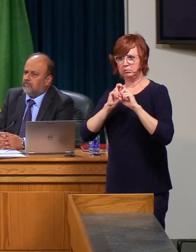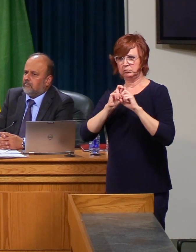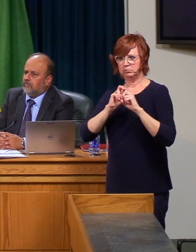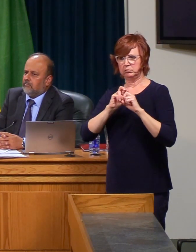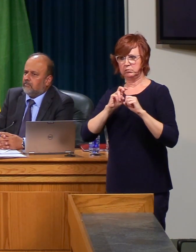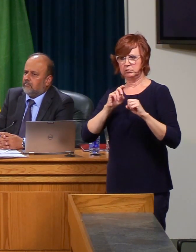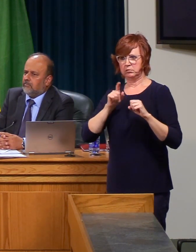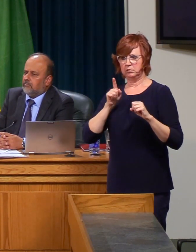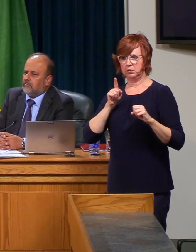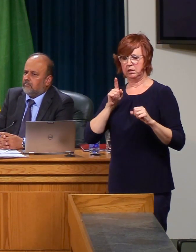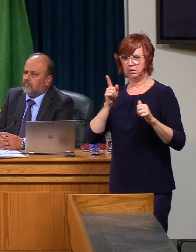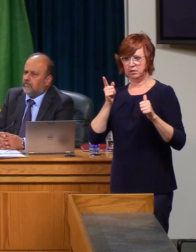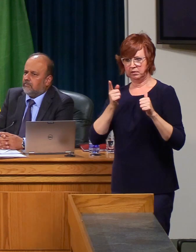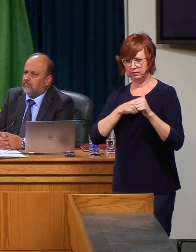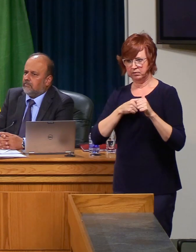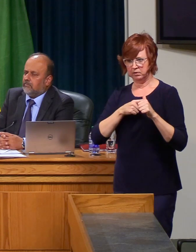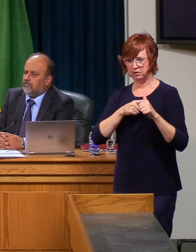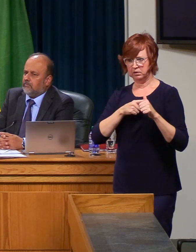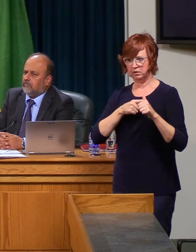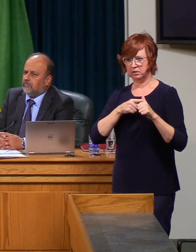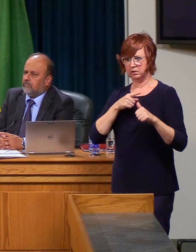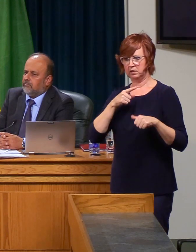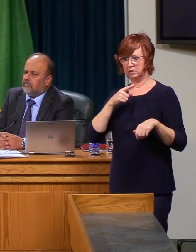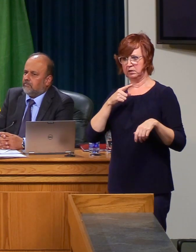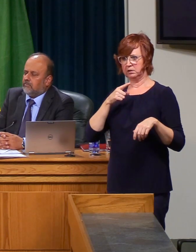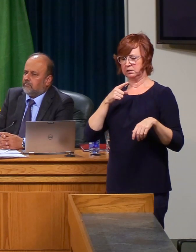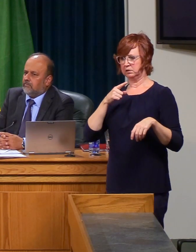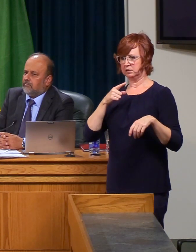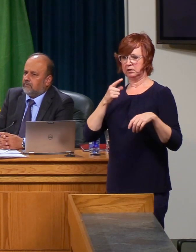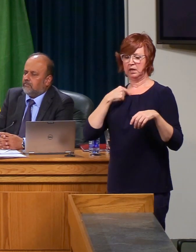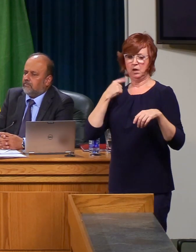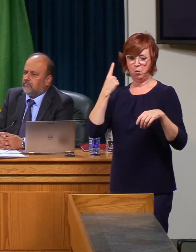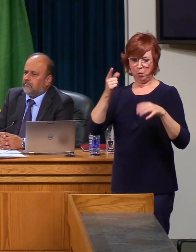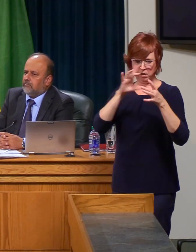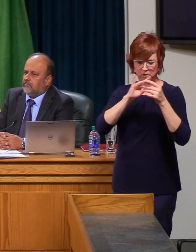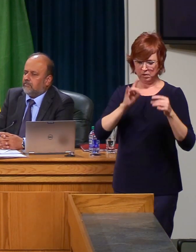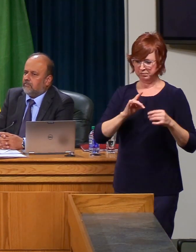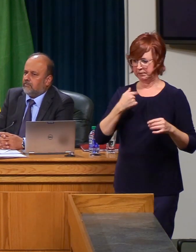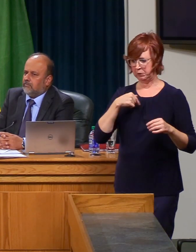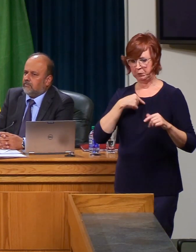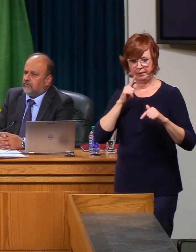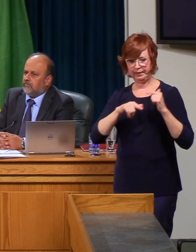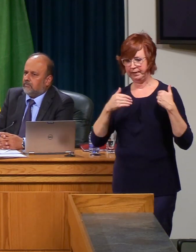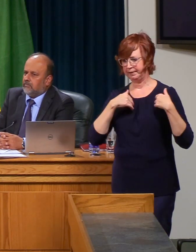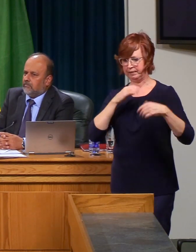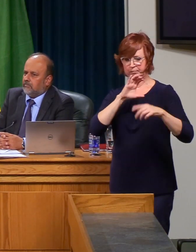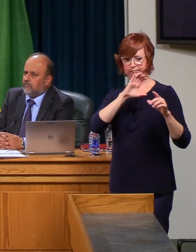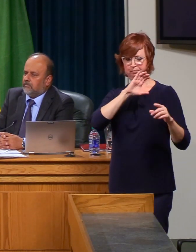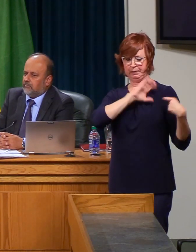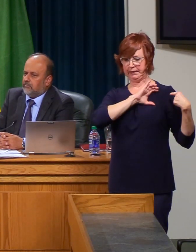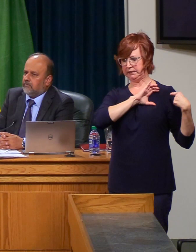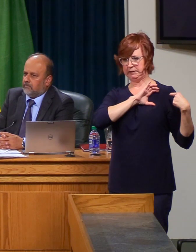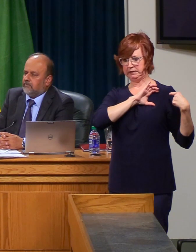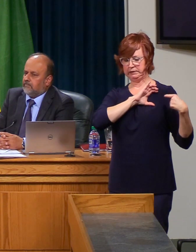direct quote, that you cannot police your way out of this. Mm-hmm. And further, that daycares are not an incubator of the disease. And now